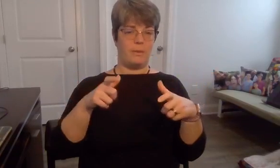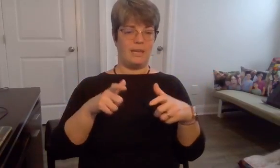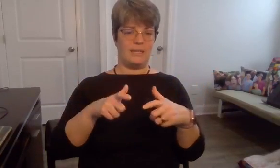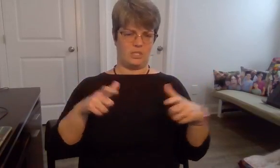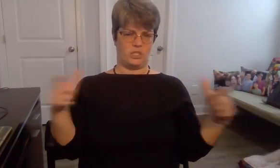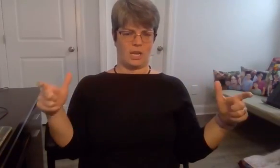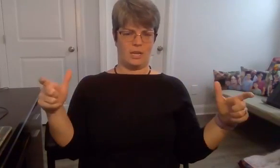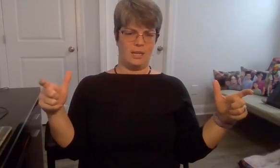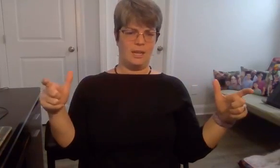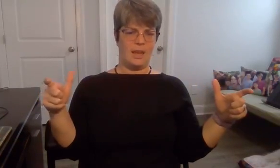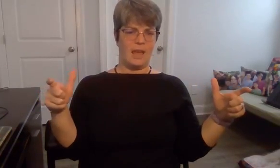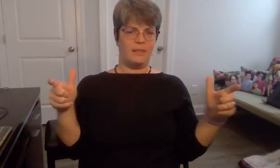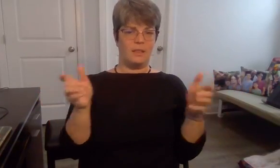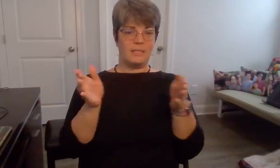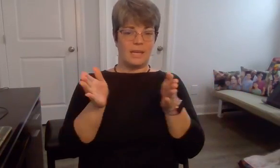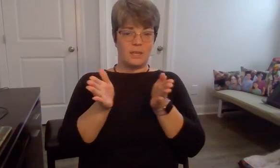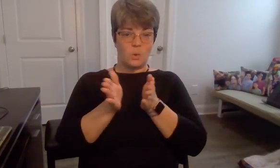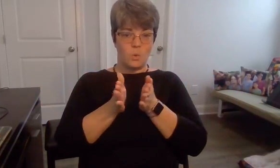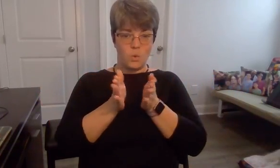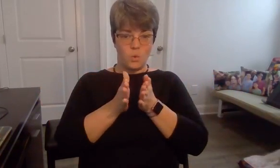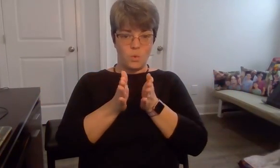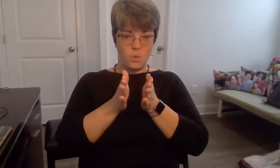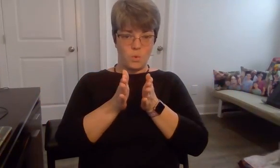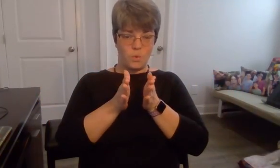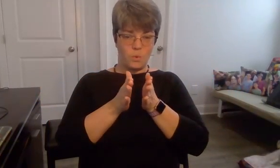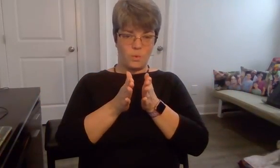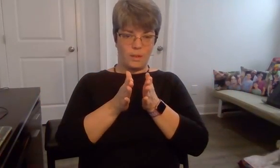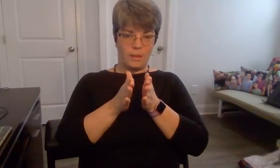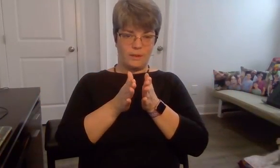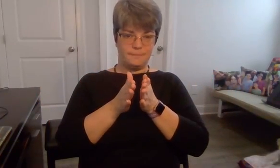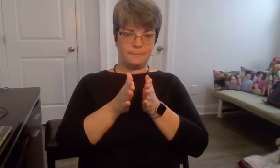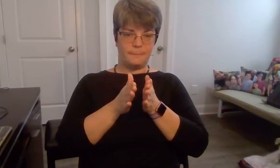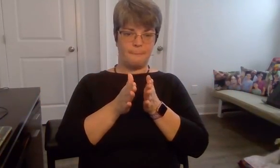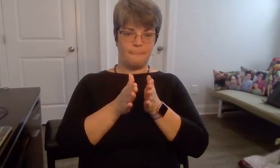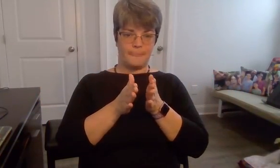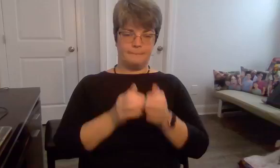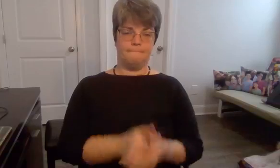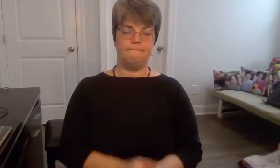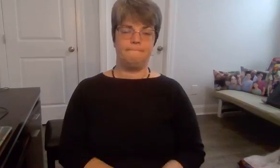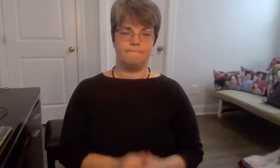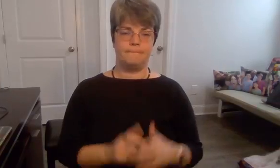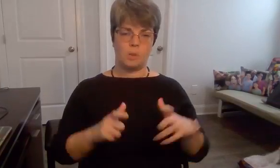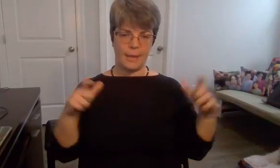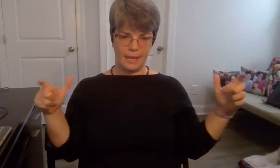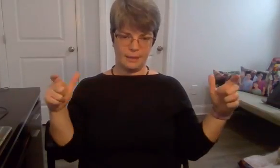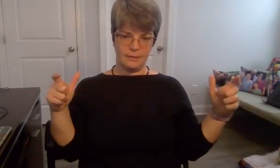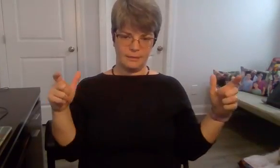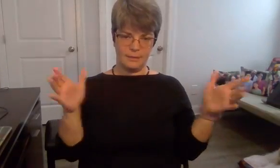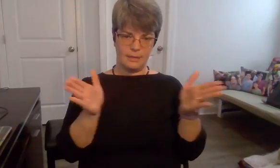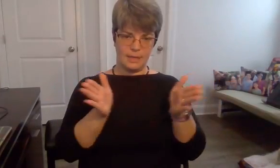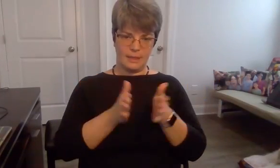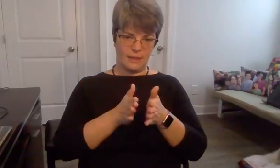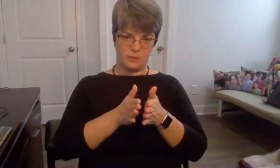big is cha. And little is like this. Little. So big and little or